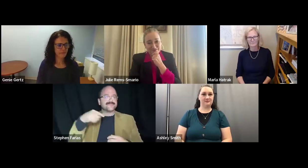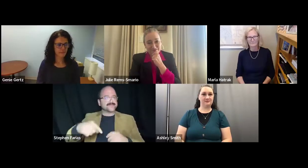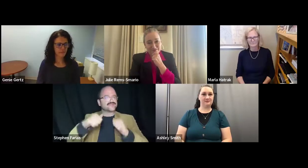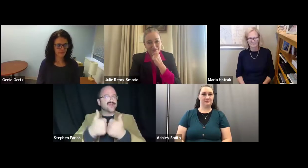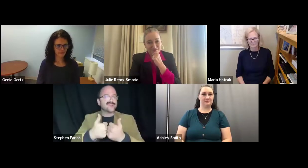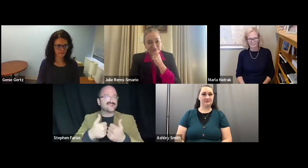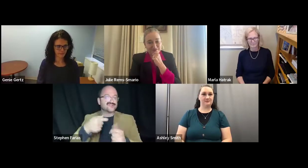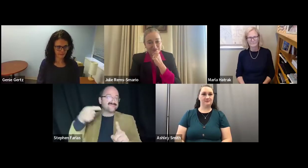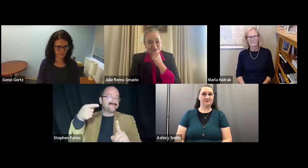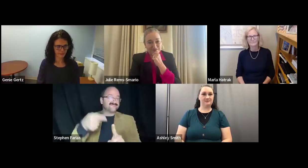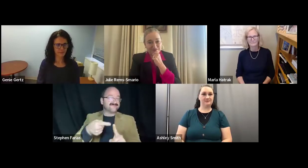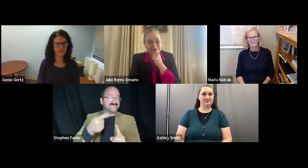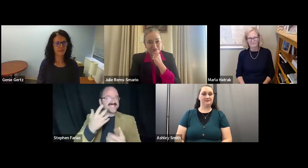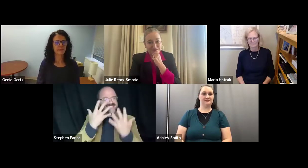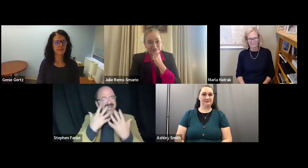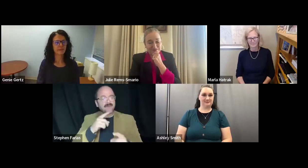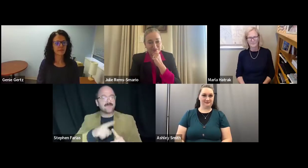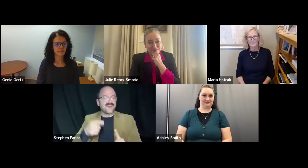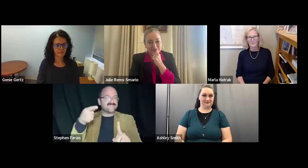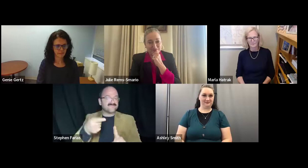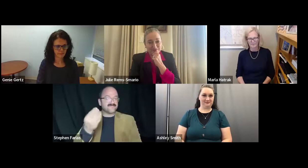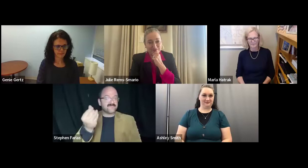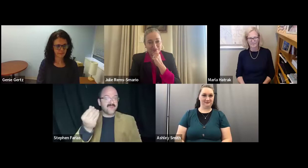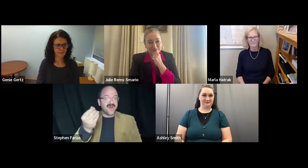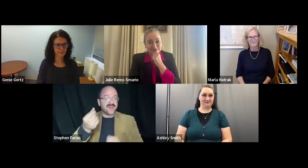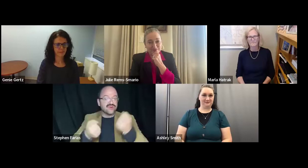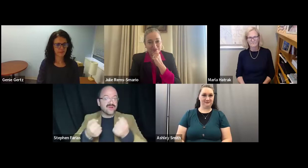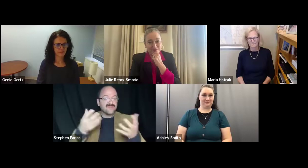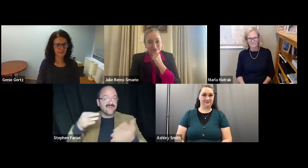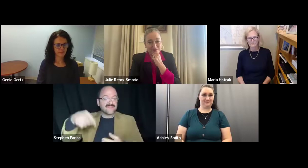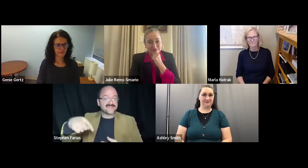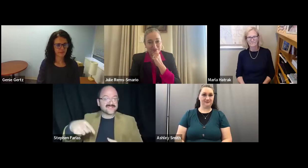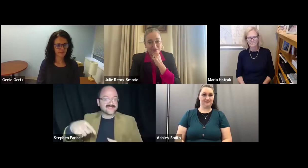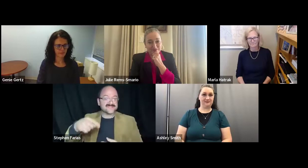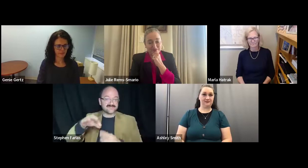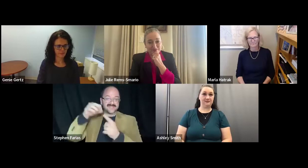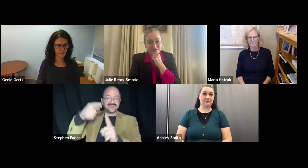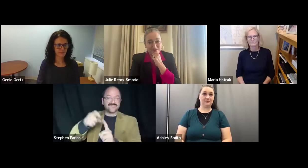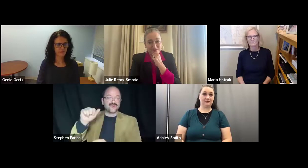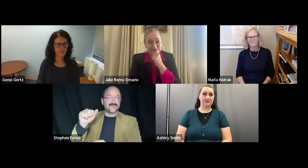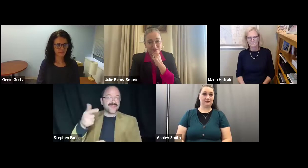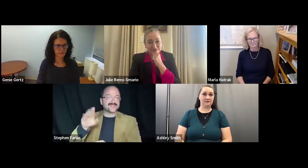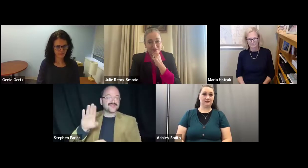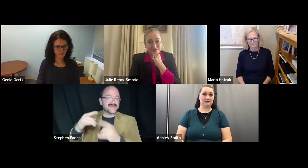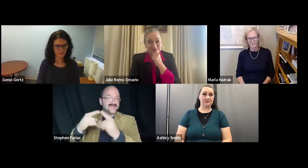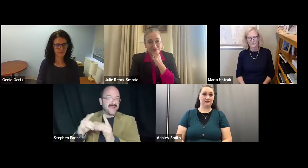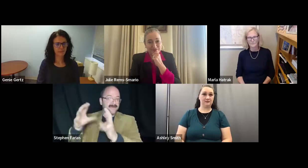away anytime soon. This is a pervasive challenge that we're seeing, and ultimately this comes down to funding,